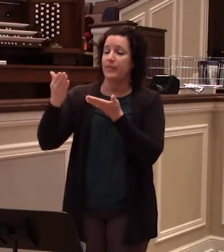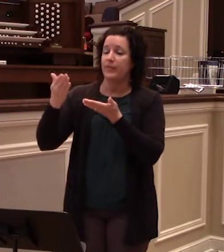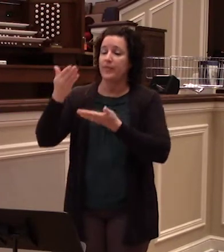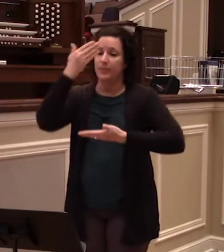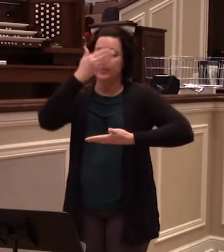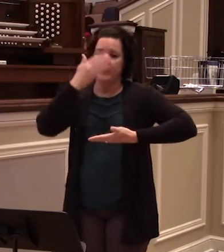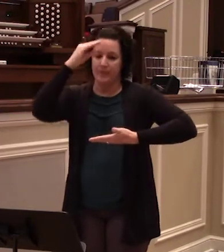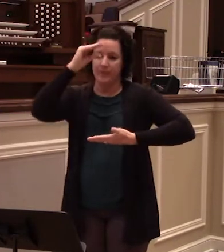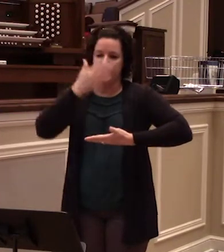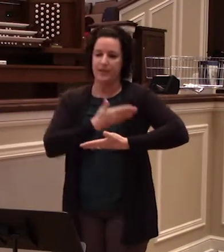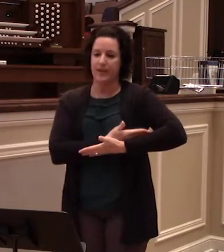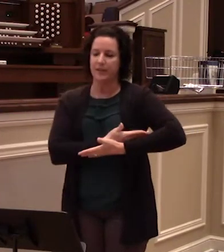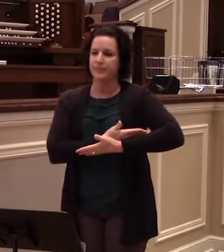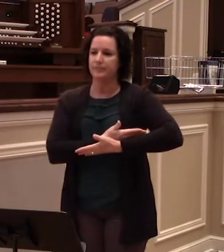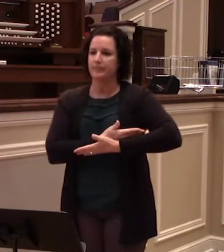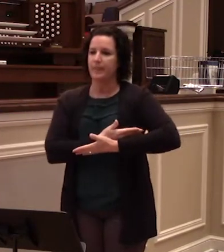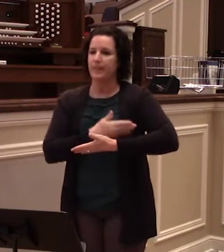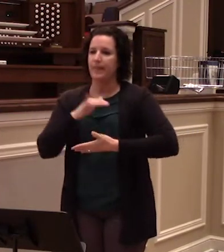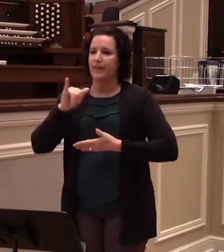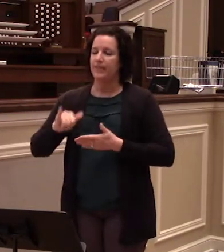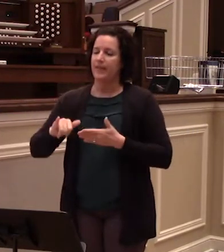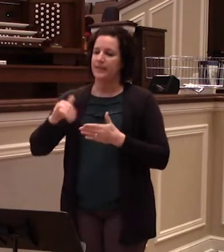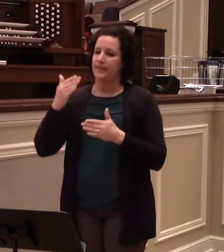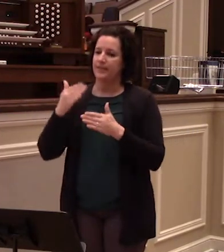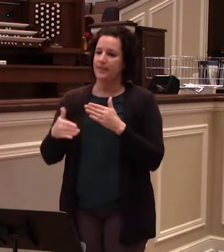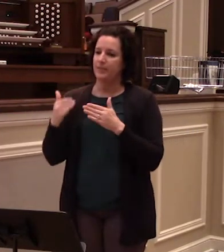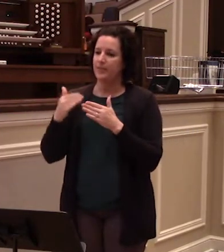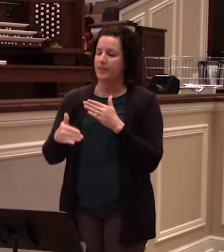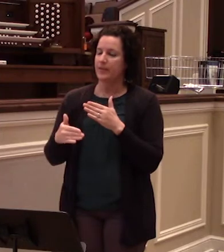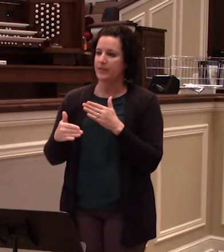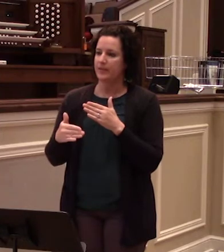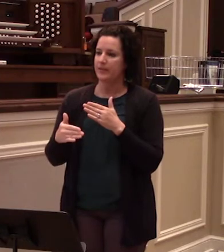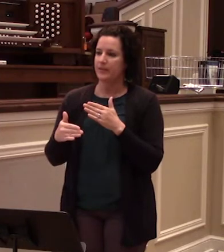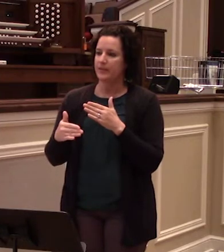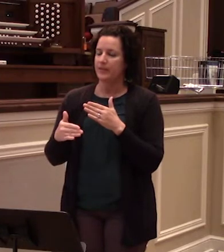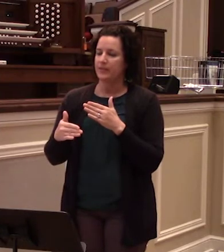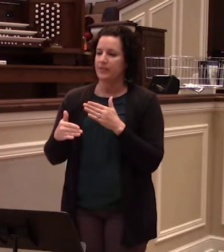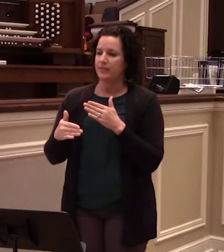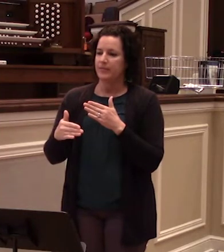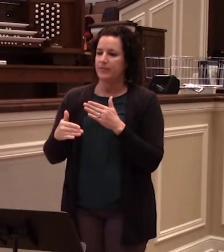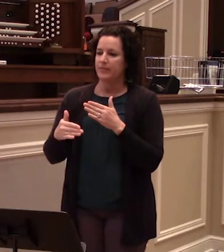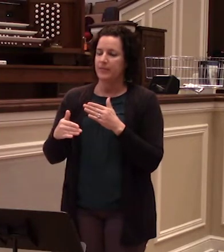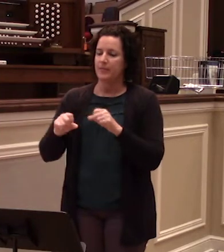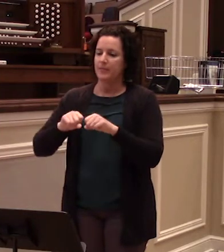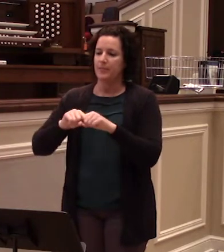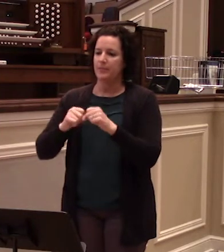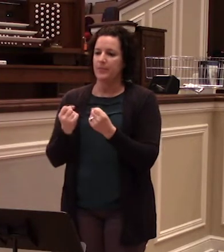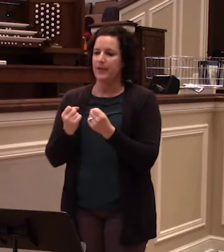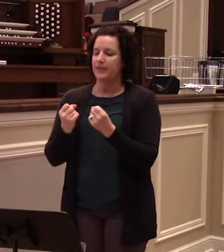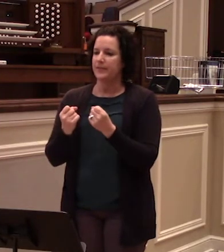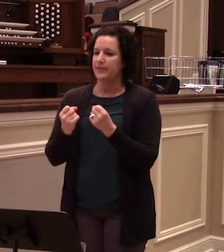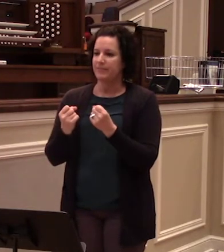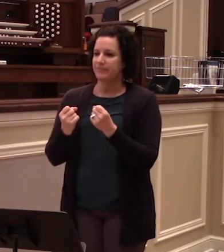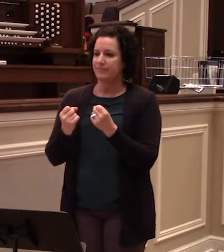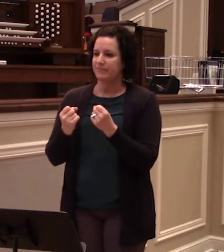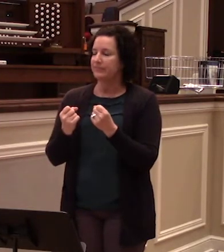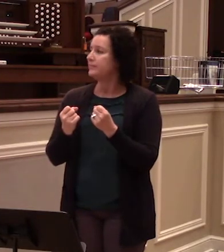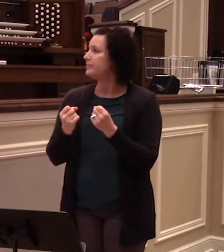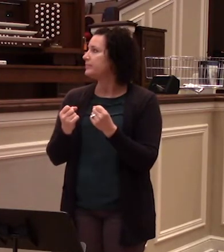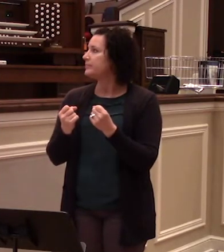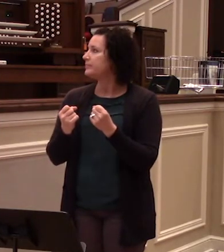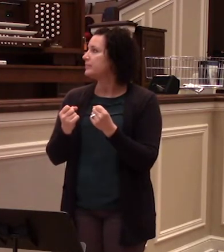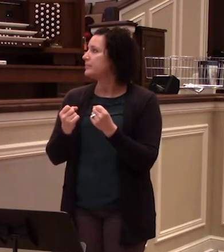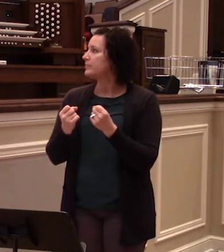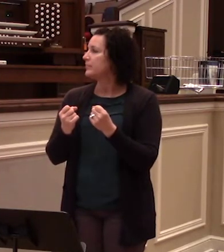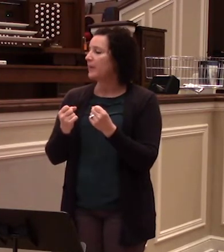in him. Now that completely bursts the bonds of our ability to capture it with our tiny minds.